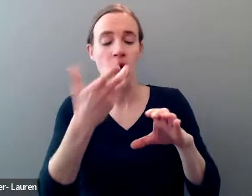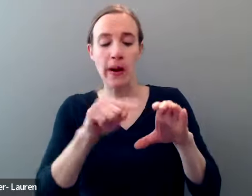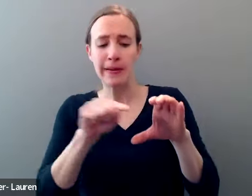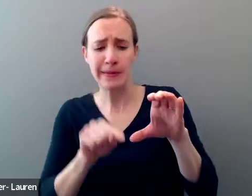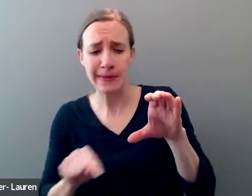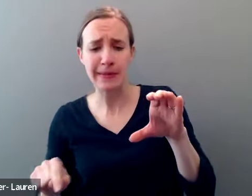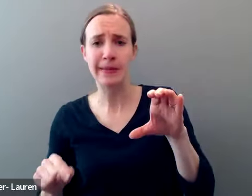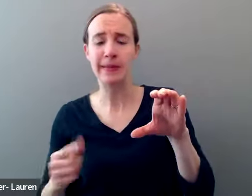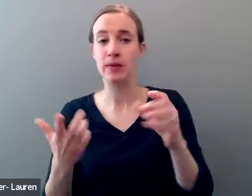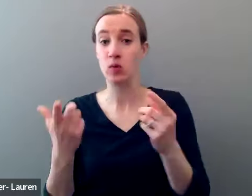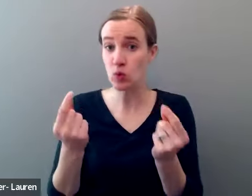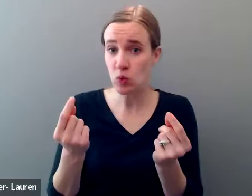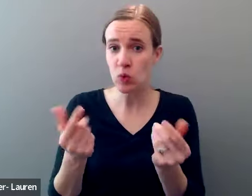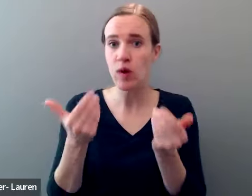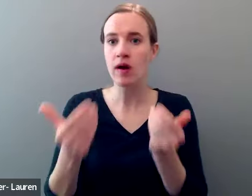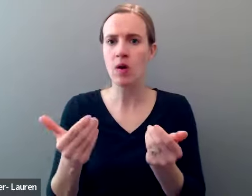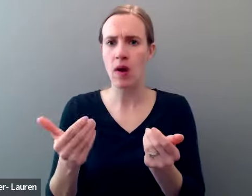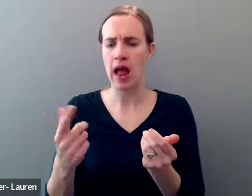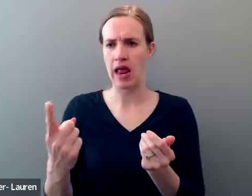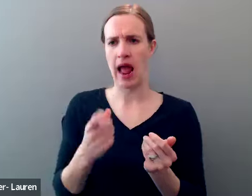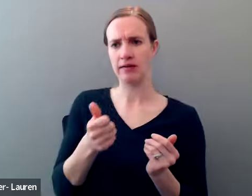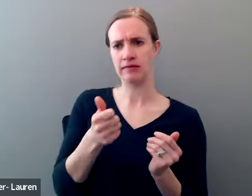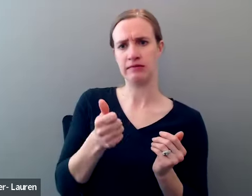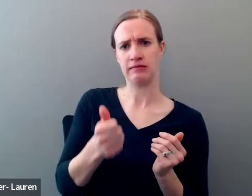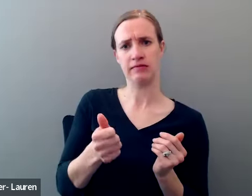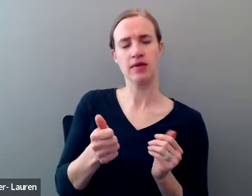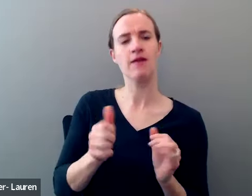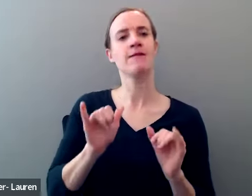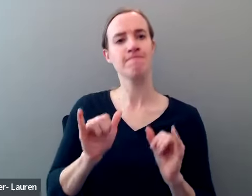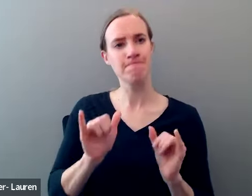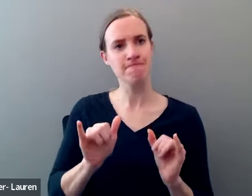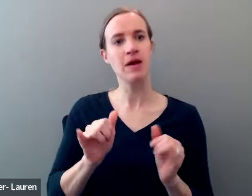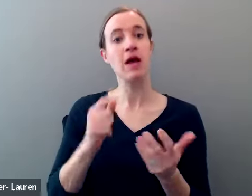asking ourselves thoughtful questions where we're empowered,